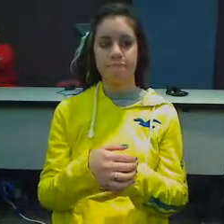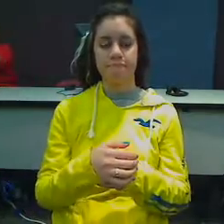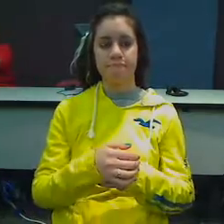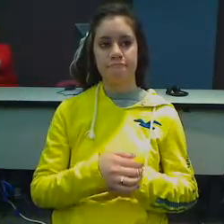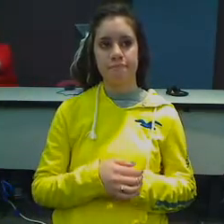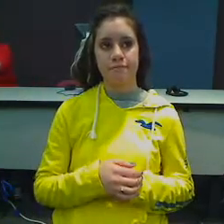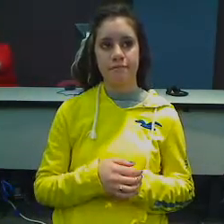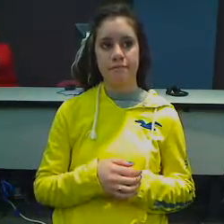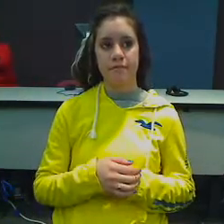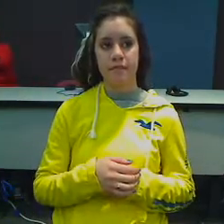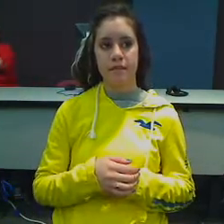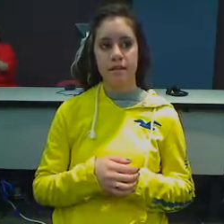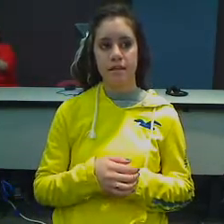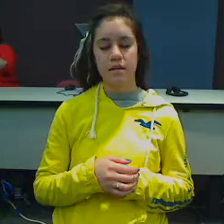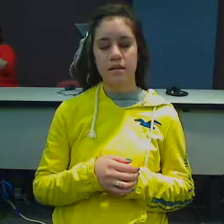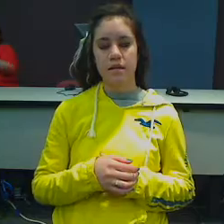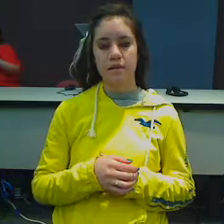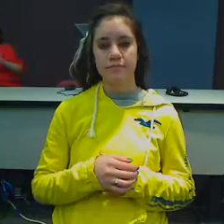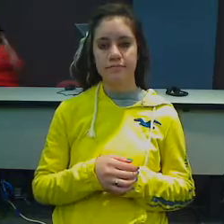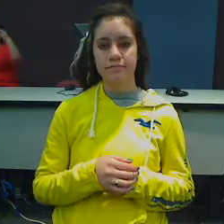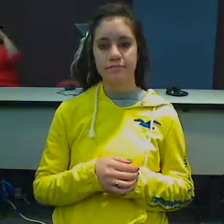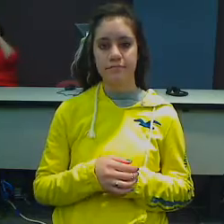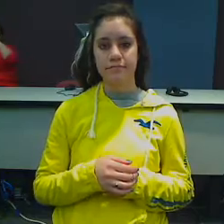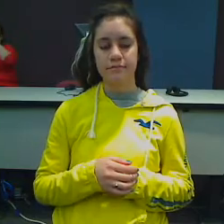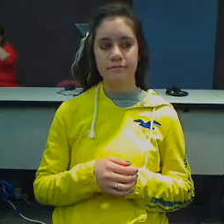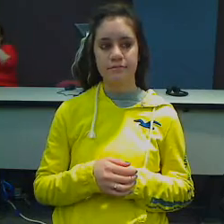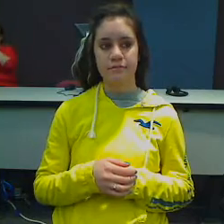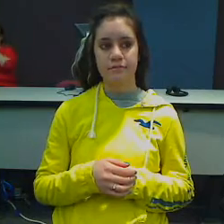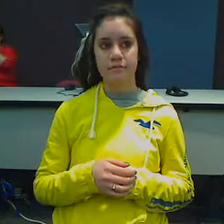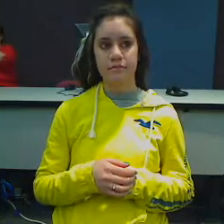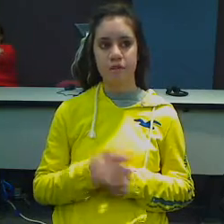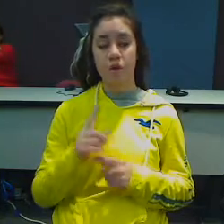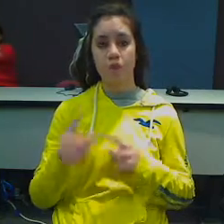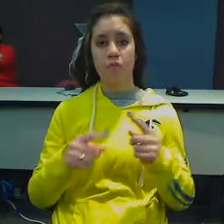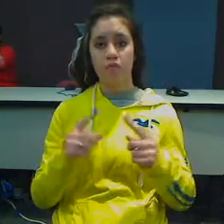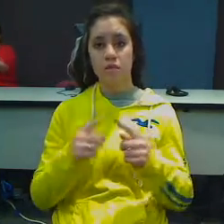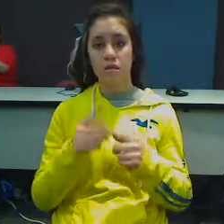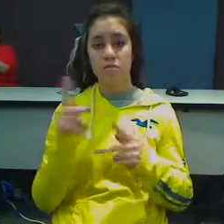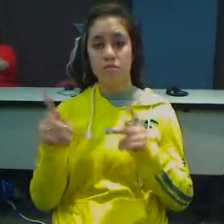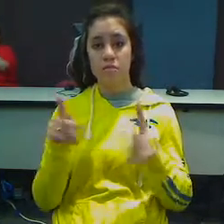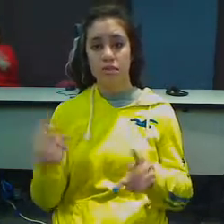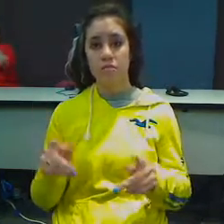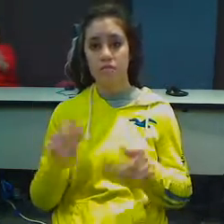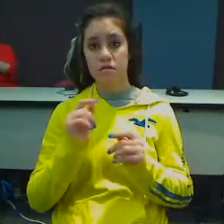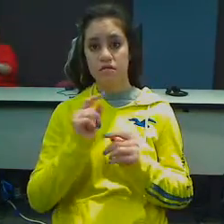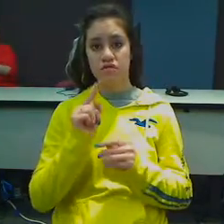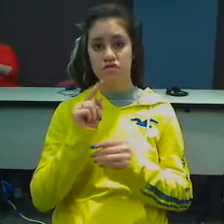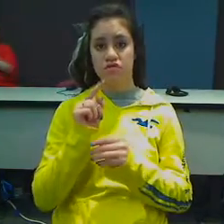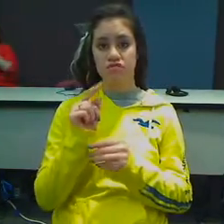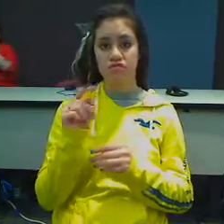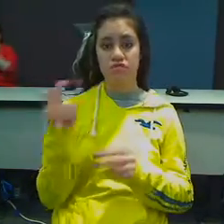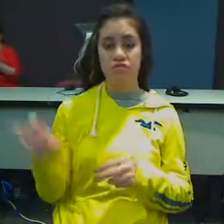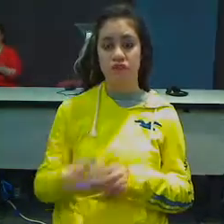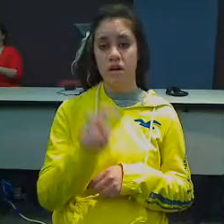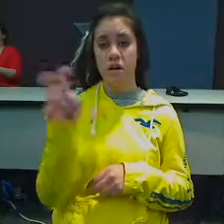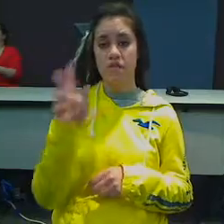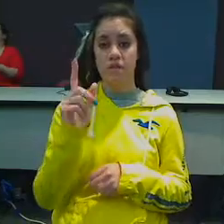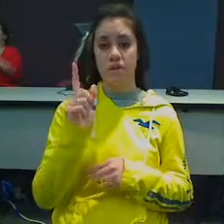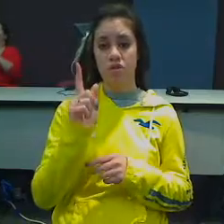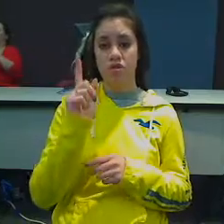the next valley. But when people started to travel long distances, particularly by sea,